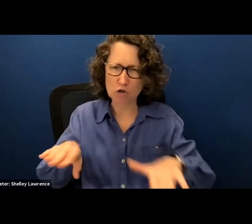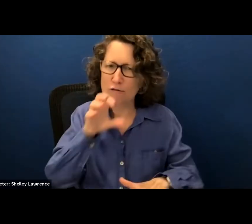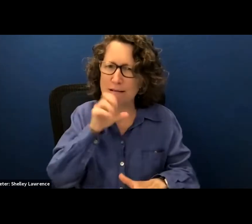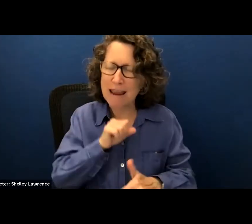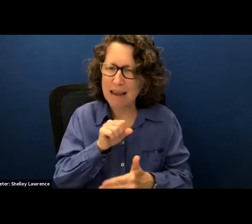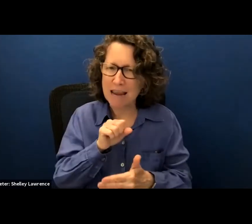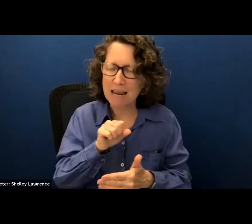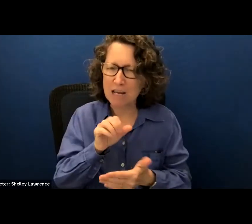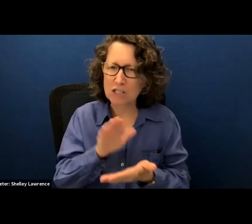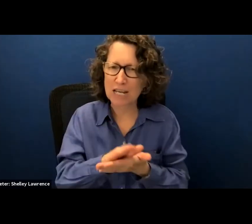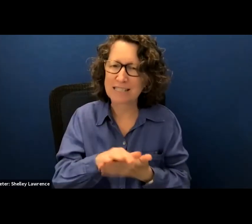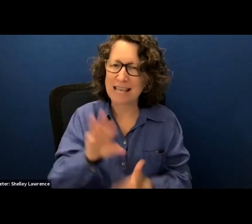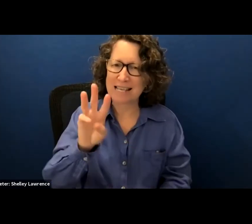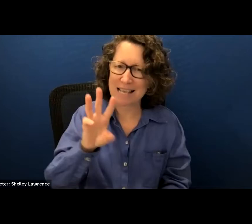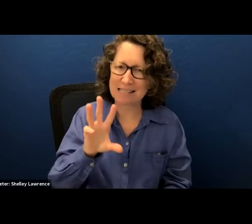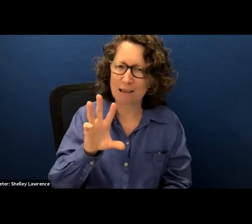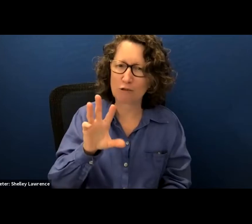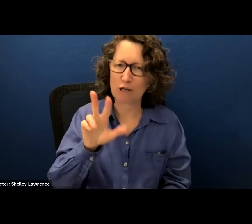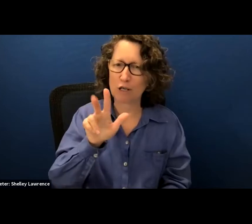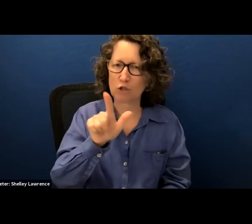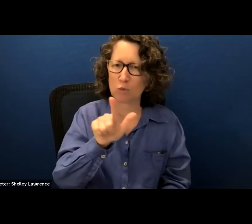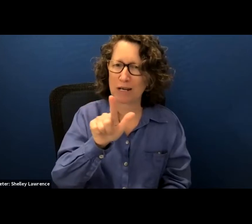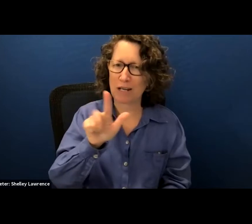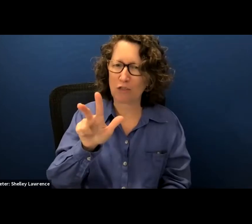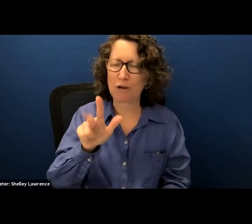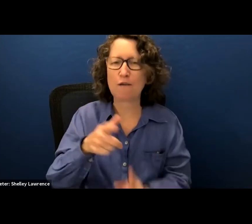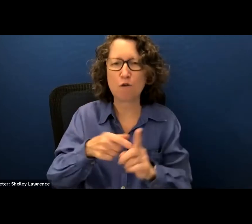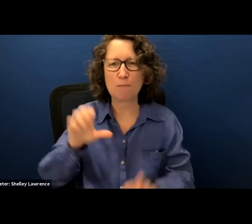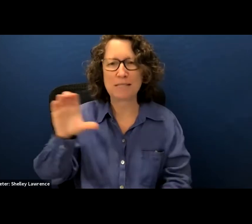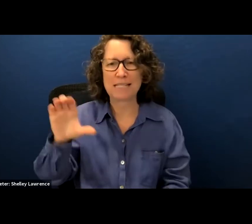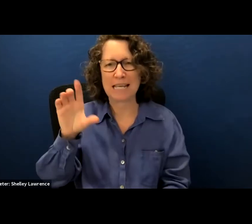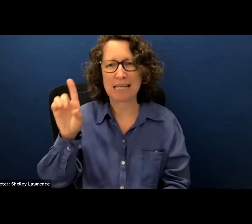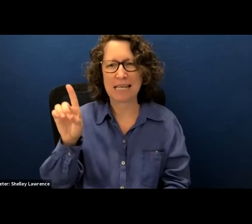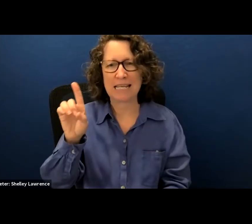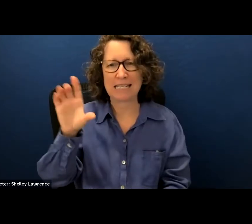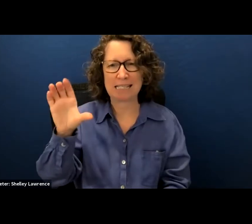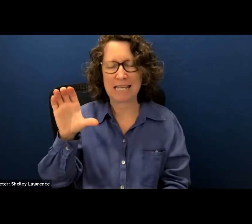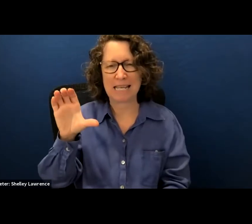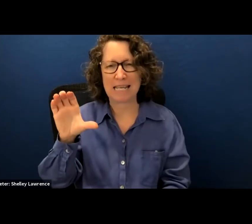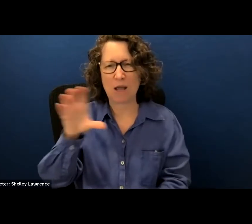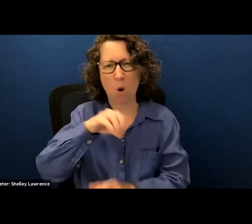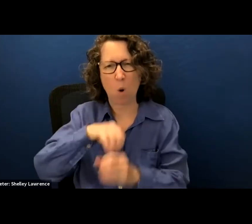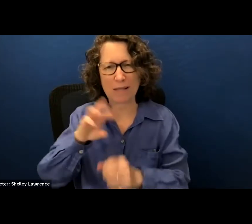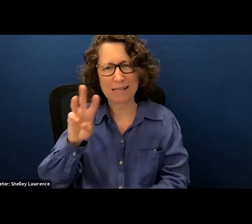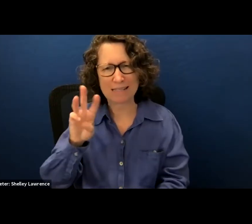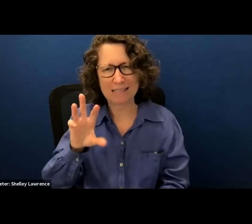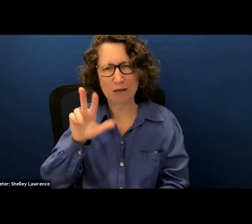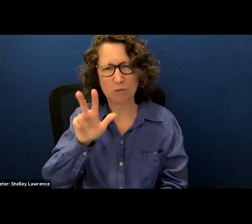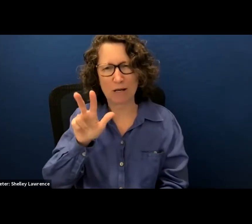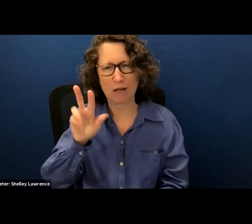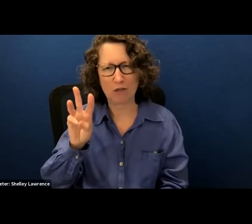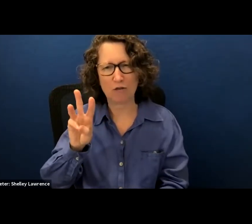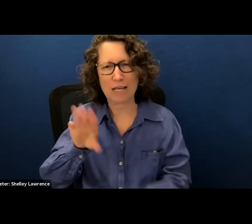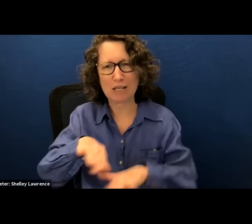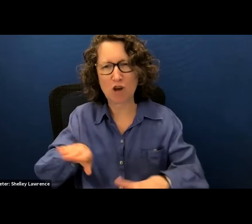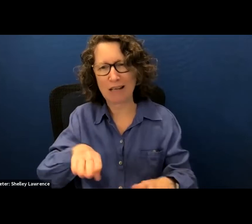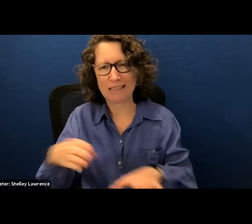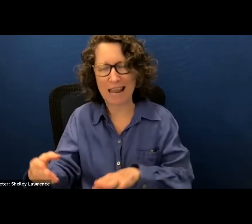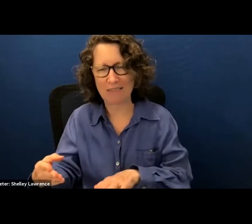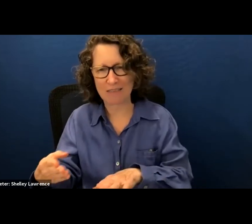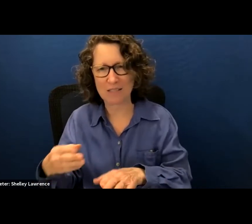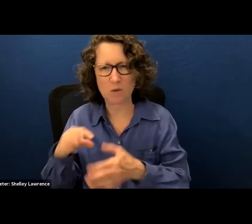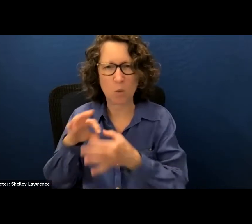States, 623. Per the CDC, in 2 years, there have been only 623 child deaths with